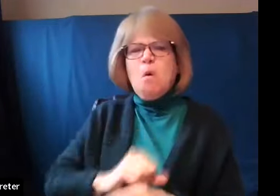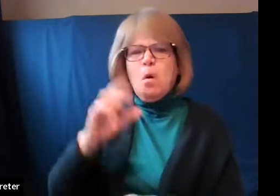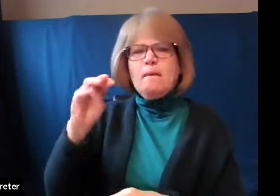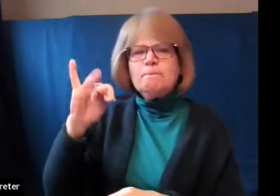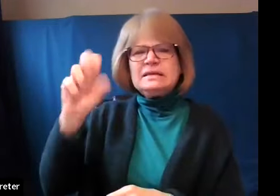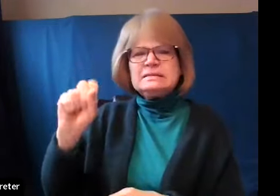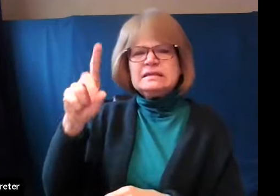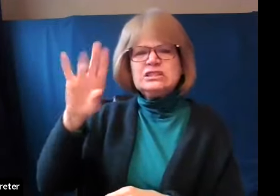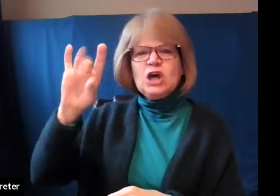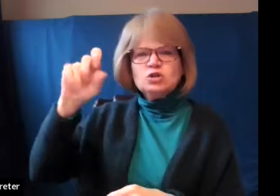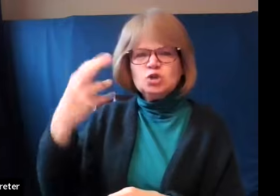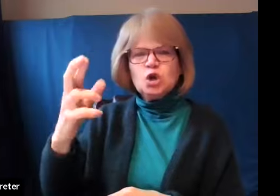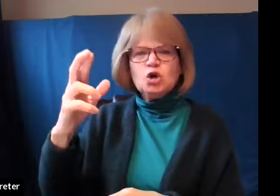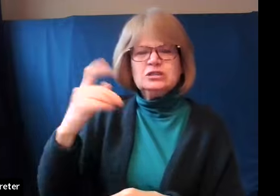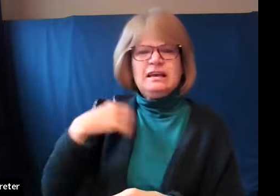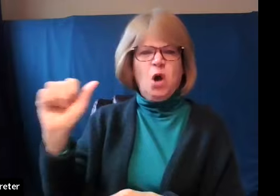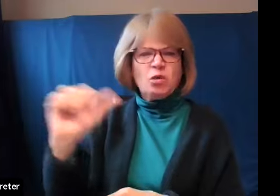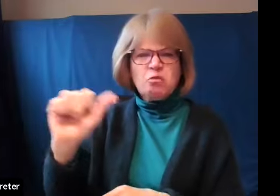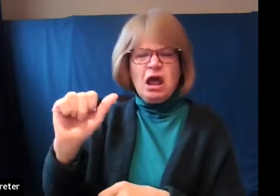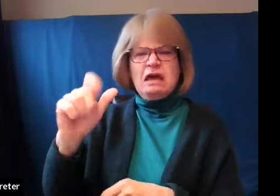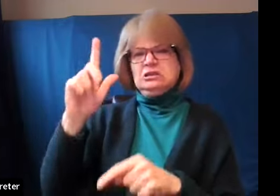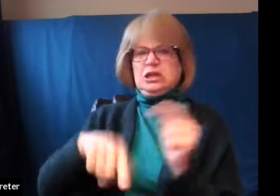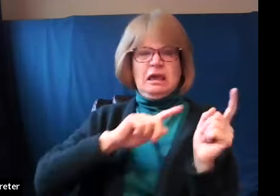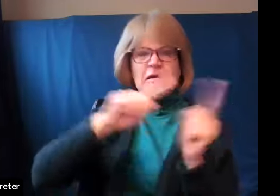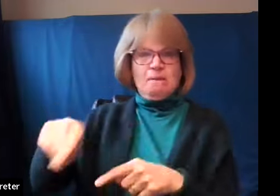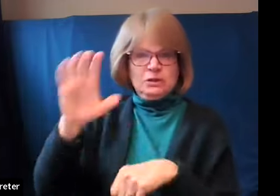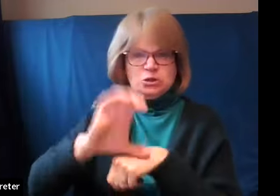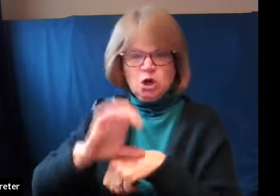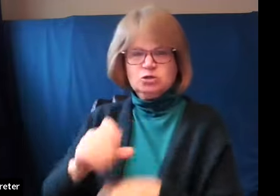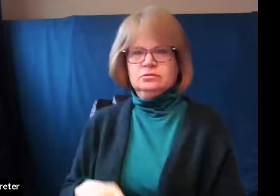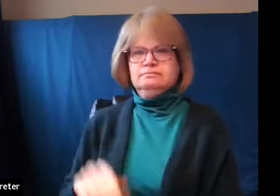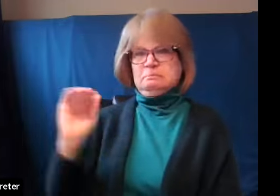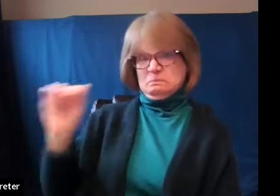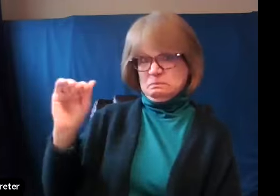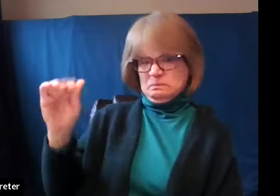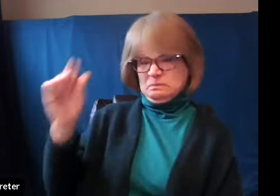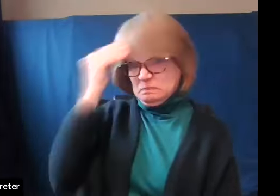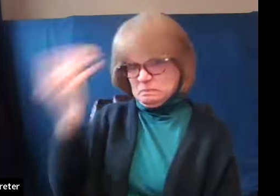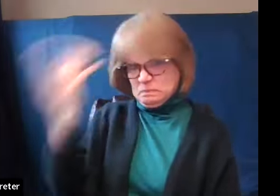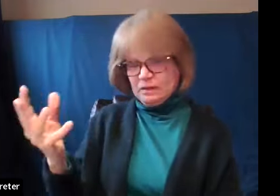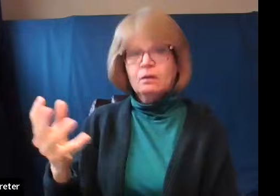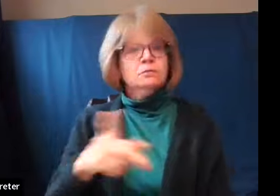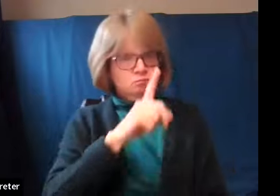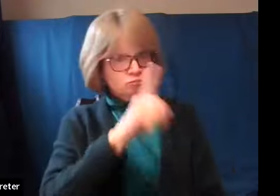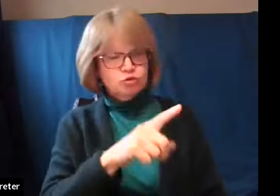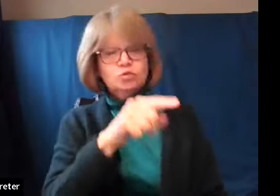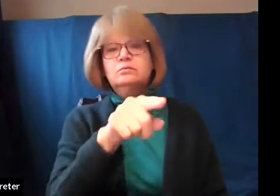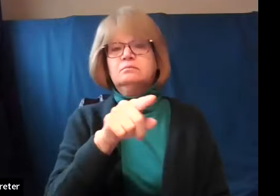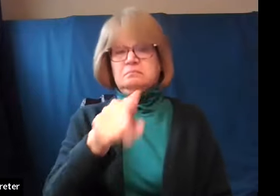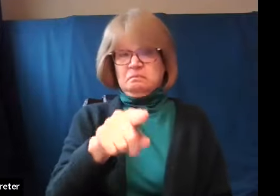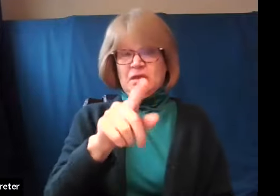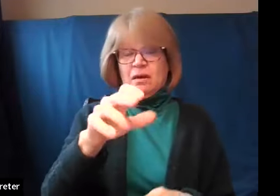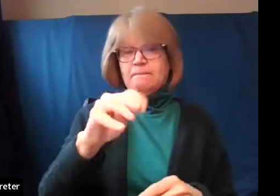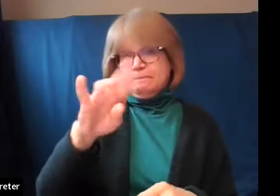Her arthritis is flaring up something awful, and she can't get to church." True, Mrs. Dutcher couldn't get to